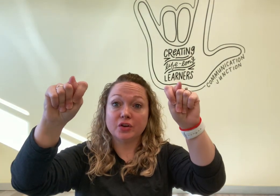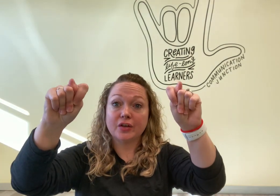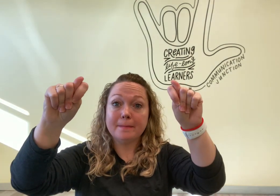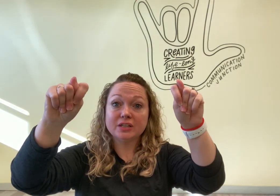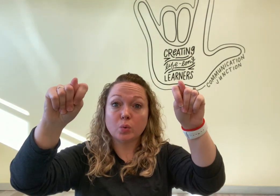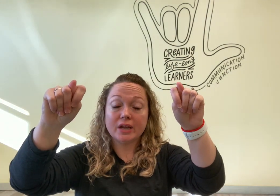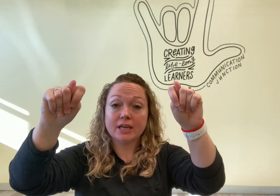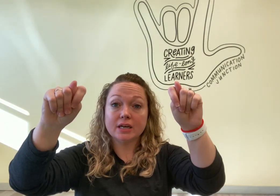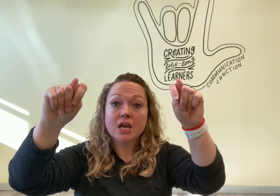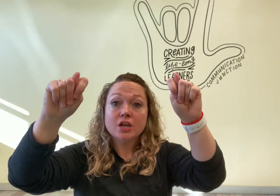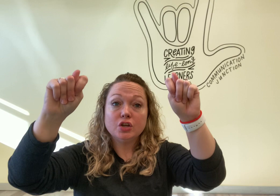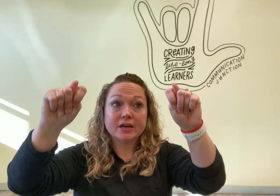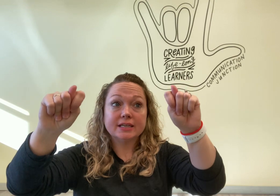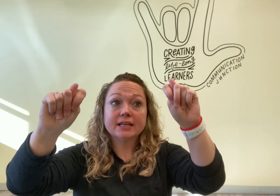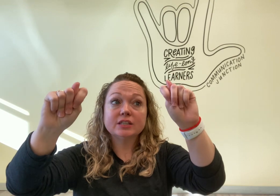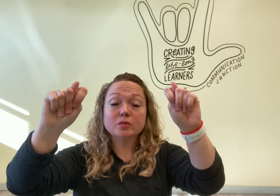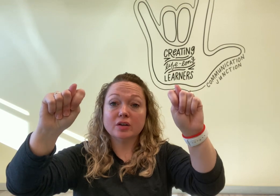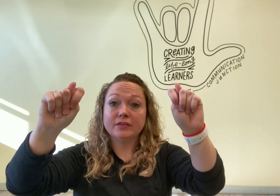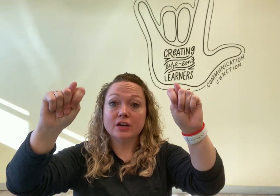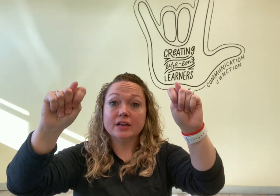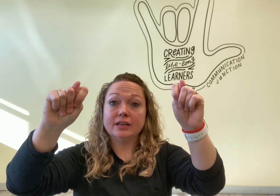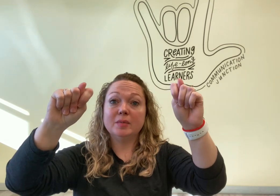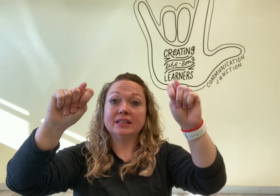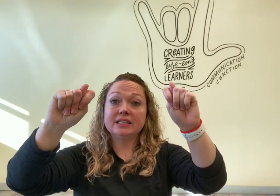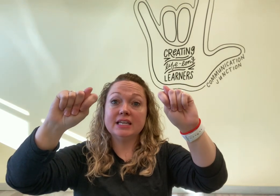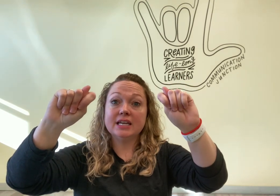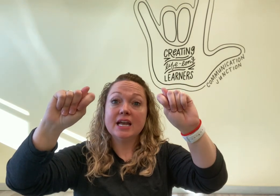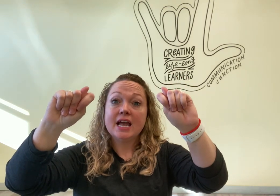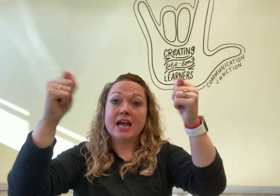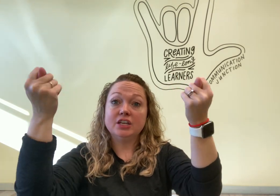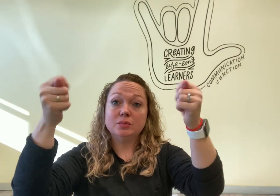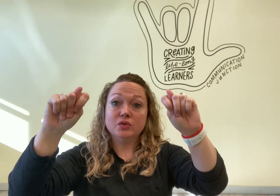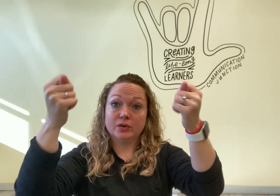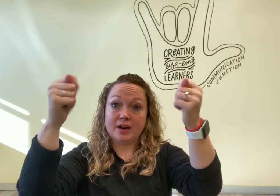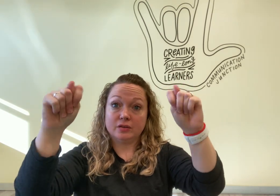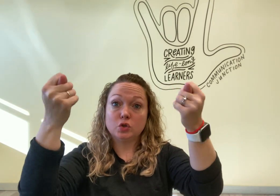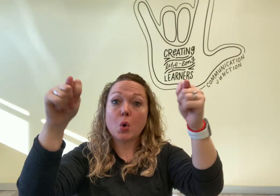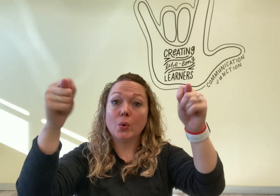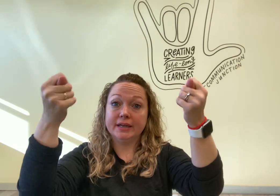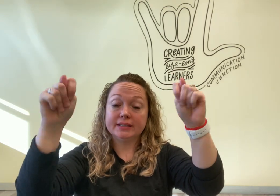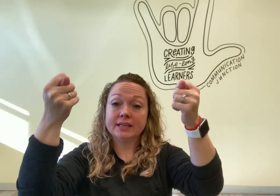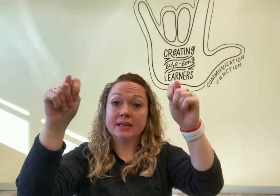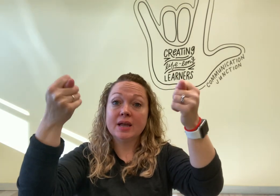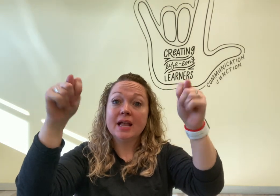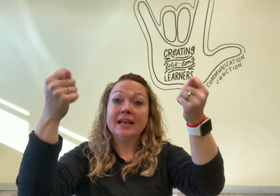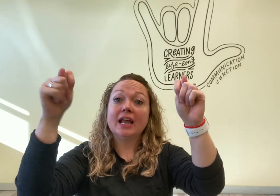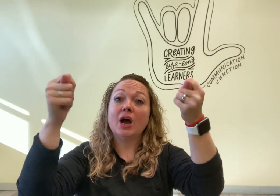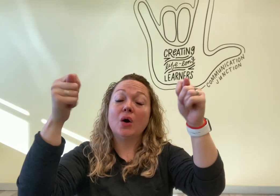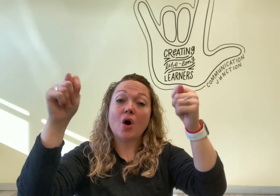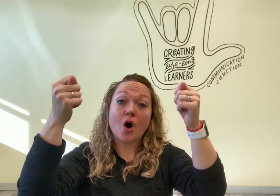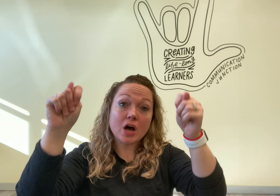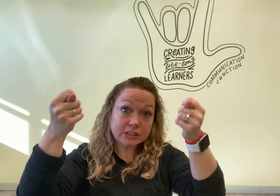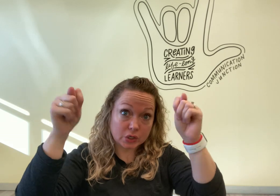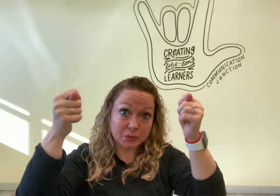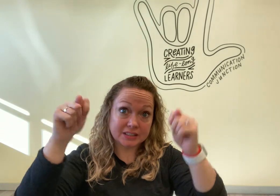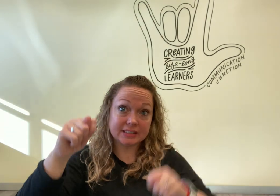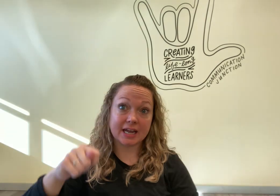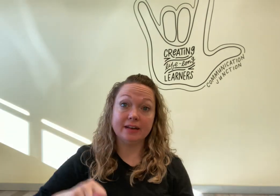thumb between your index and your middle finger, and you make the T, and you move it around. Toys. Now, also, this sign, if you do it